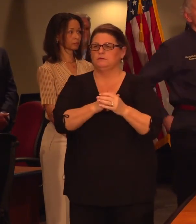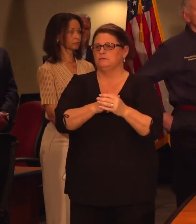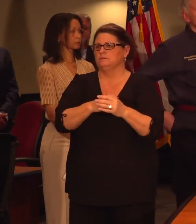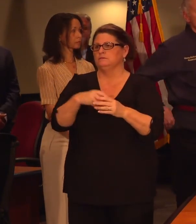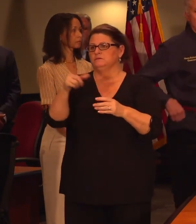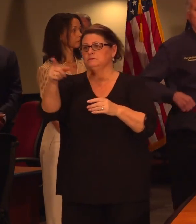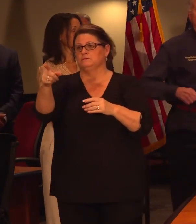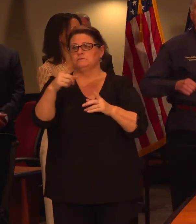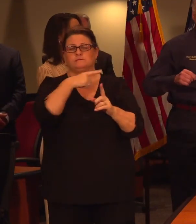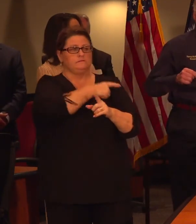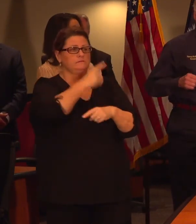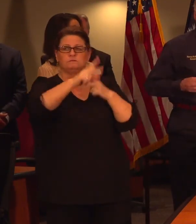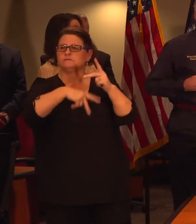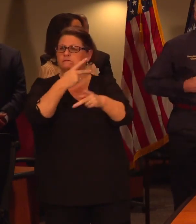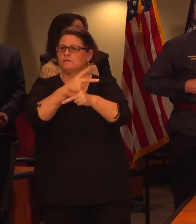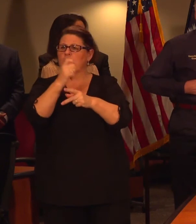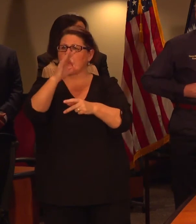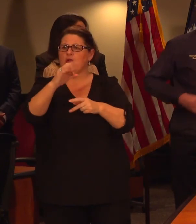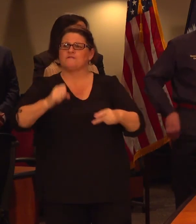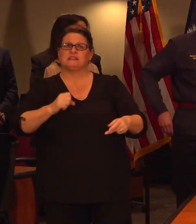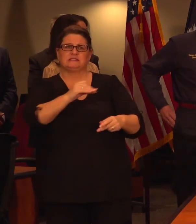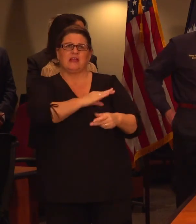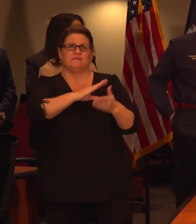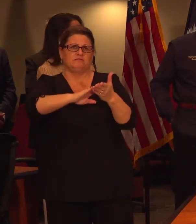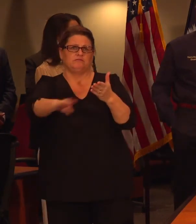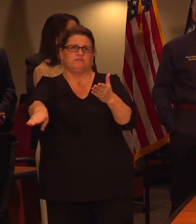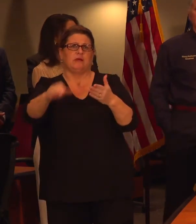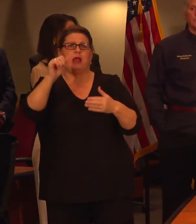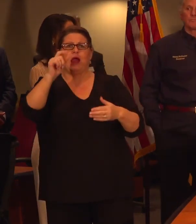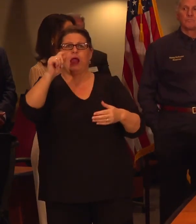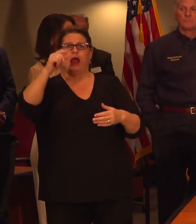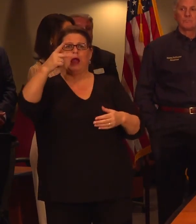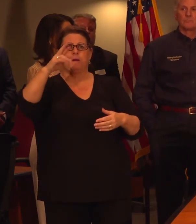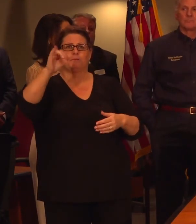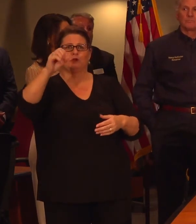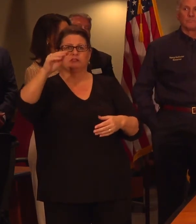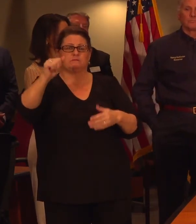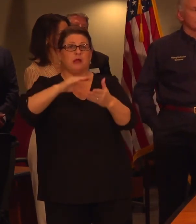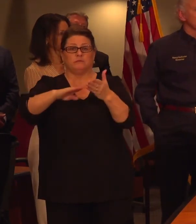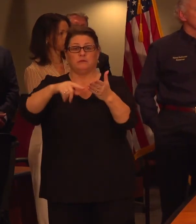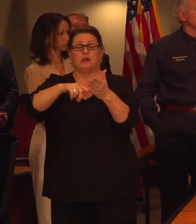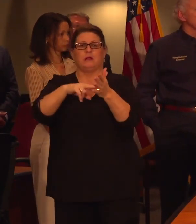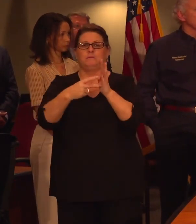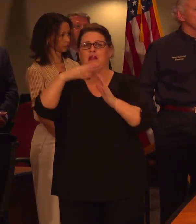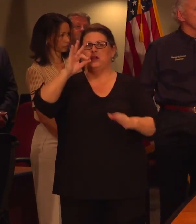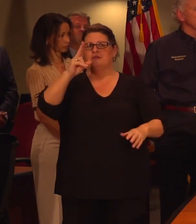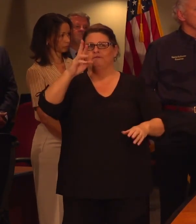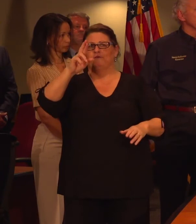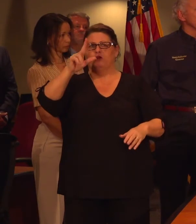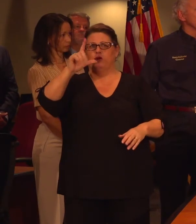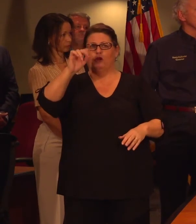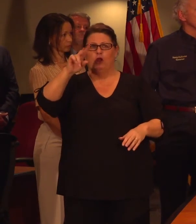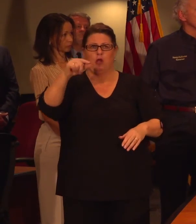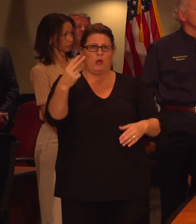can you comment on what types of staffers at Prisma have been furloughed? Are they nurses? No, I mean, we're really in the same position